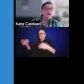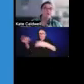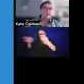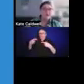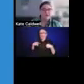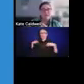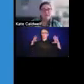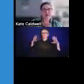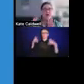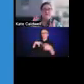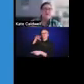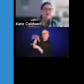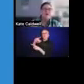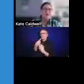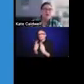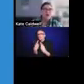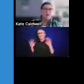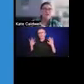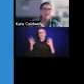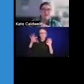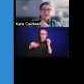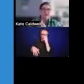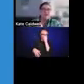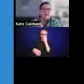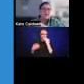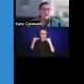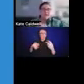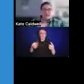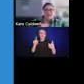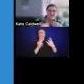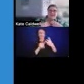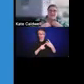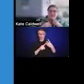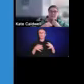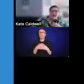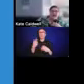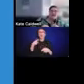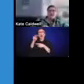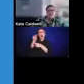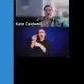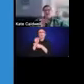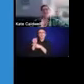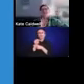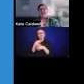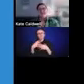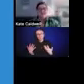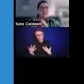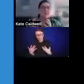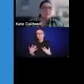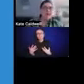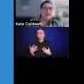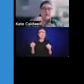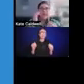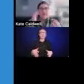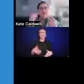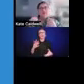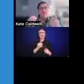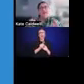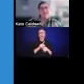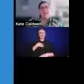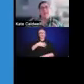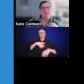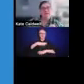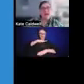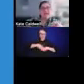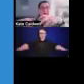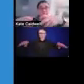there's observation, but observation, you don't want to just be, like the person sitting back watching in a creepy way. It's